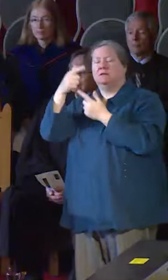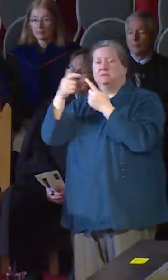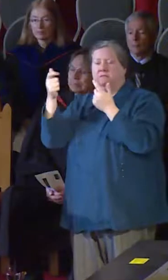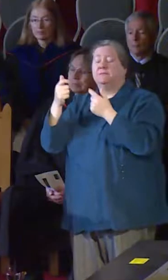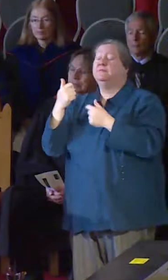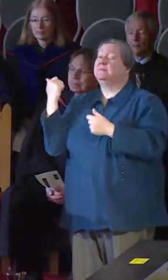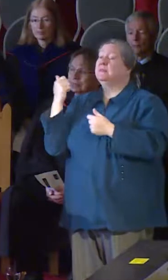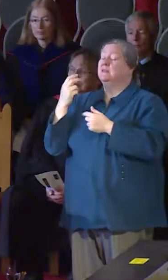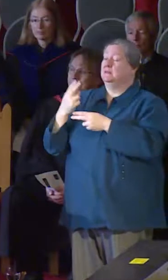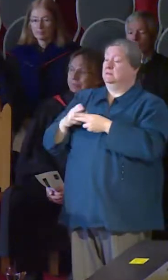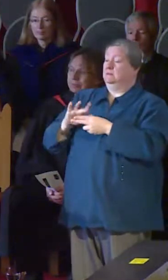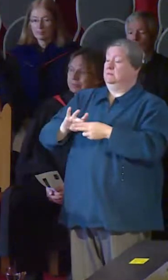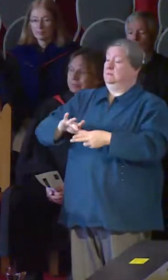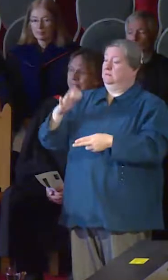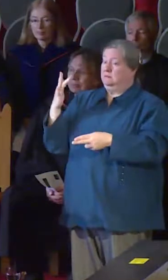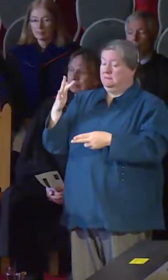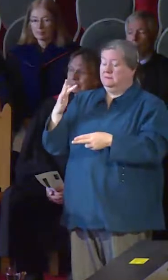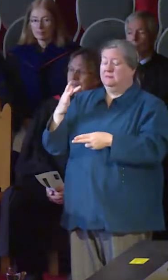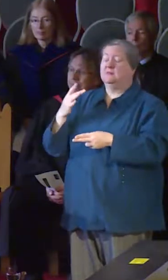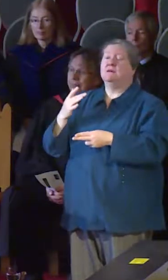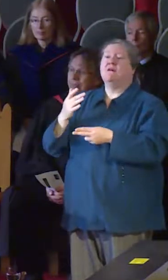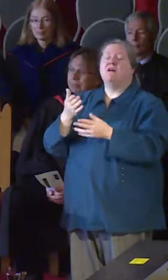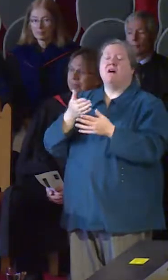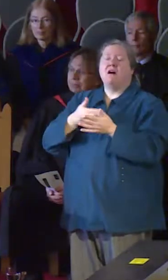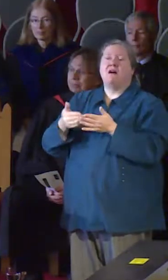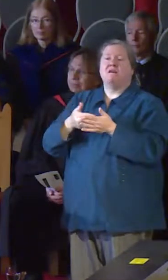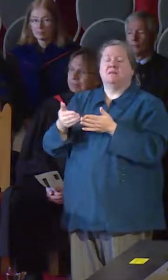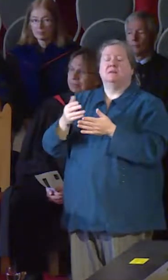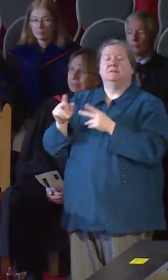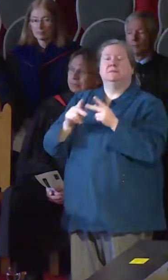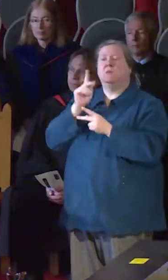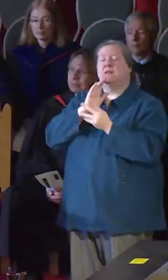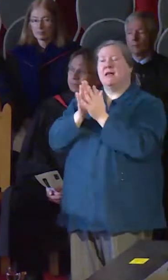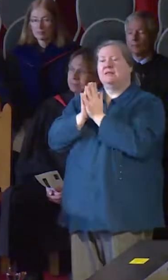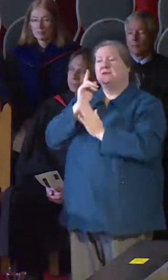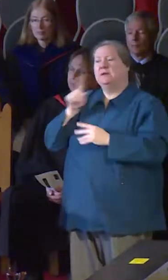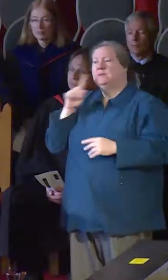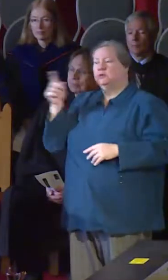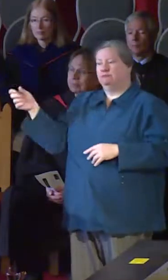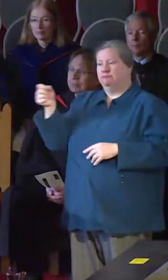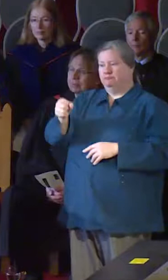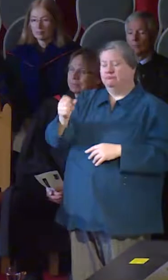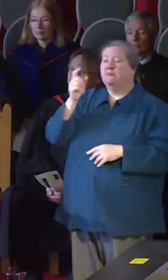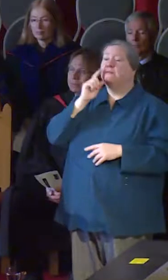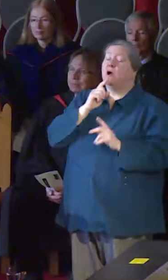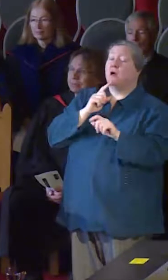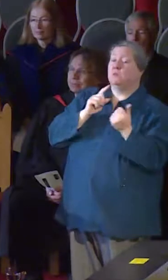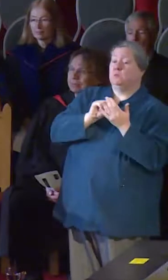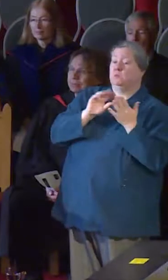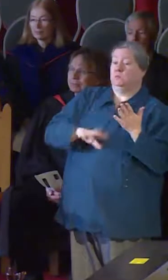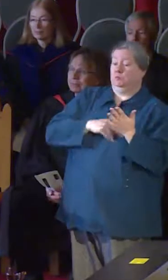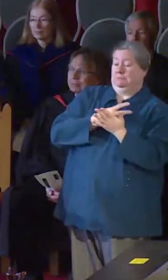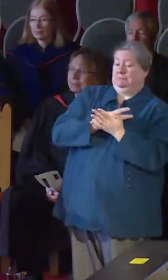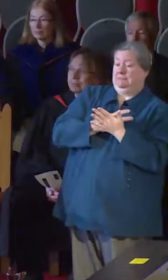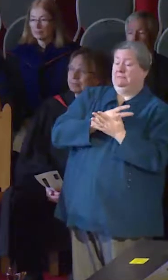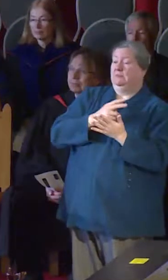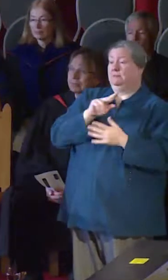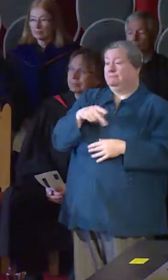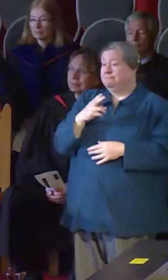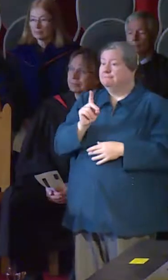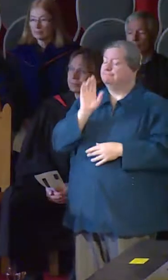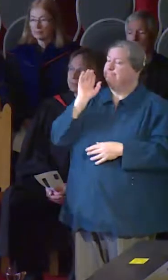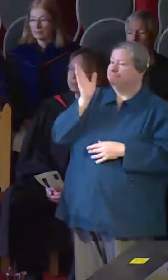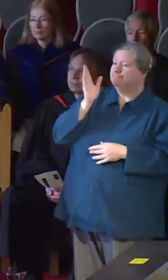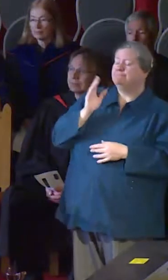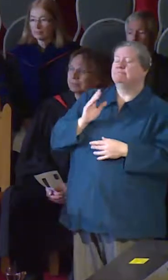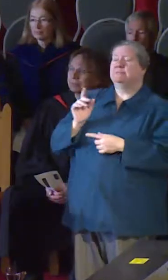have resulted in his often being asked to be an external examiner for doctoral theses and have garnered him leadership roles in